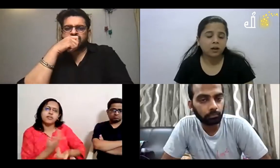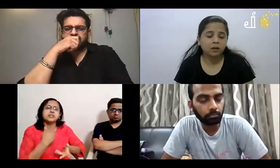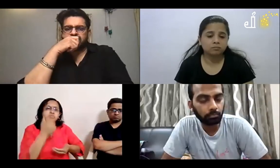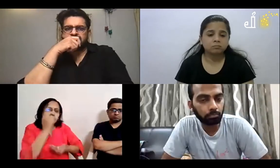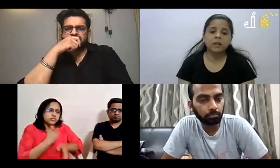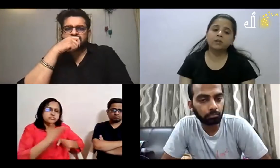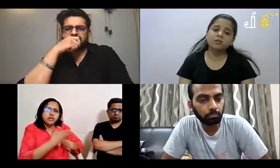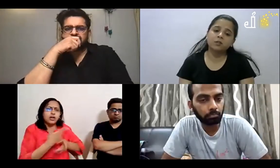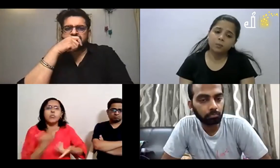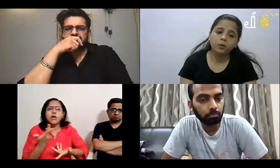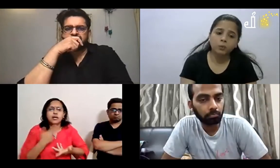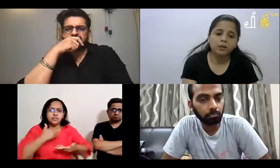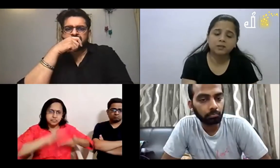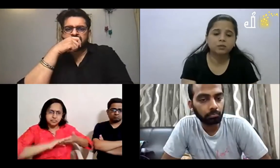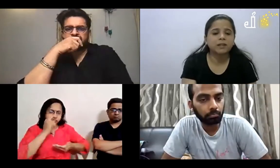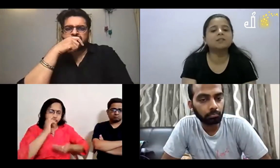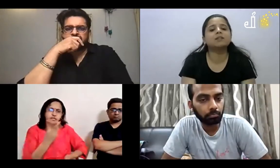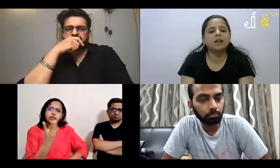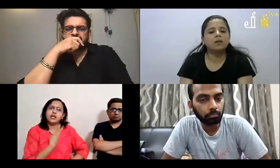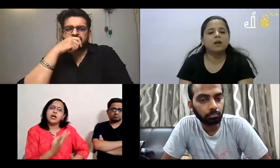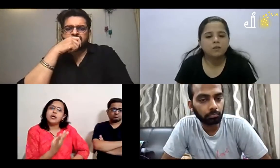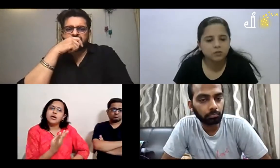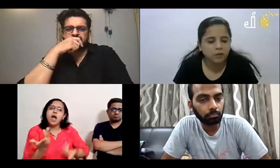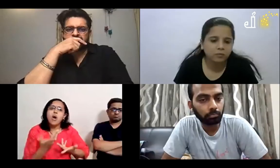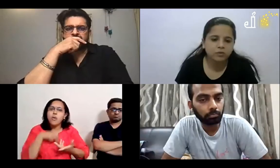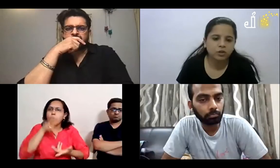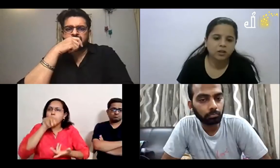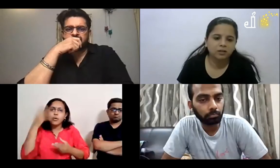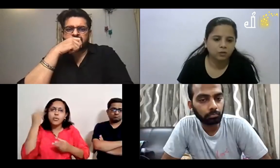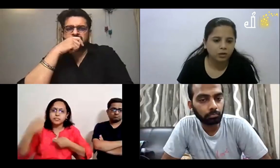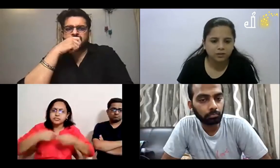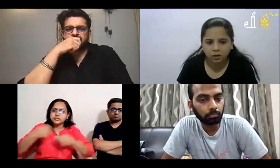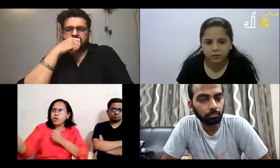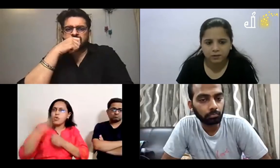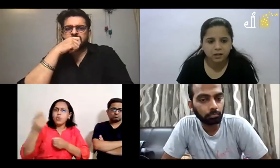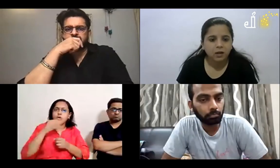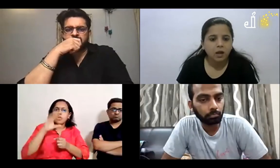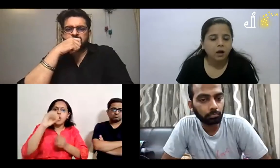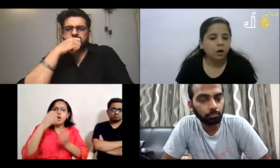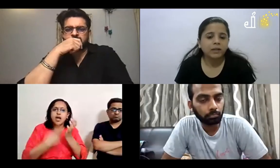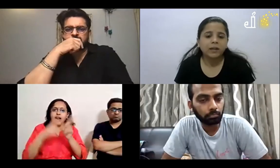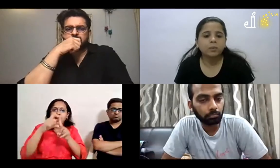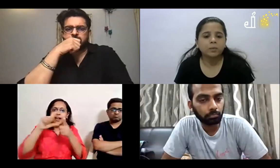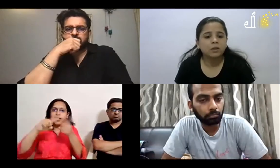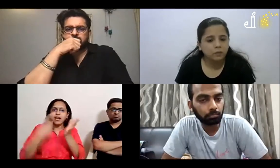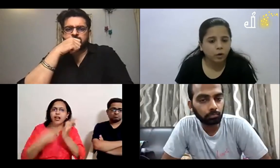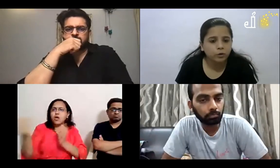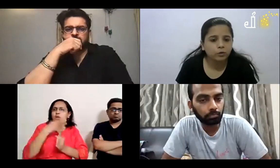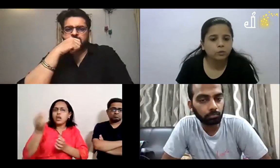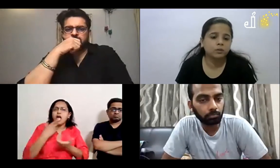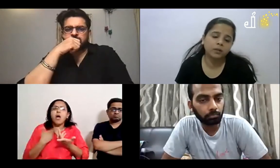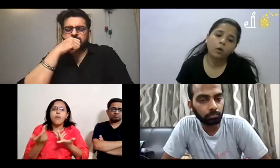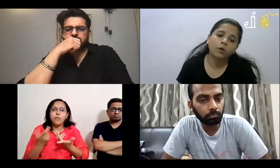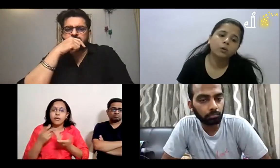then they just respond to us. So that's the thing which we have been sharing. So all three of us, all the hearing people, if we want